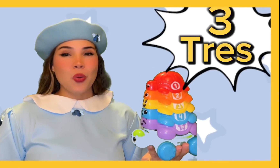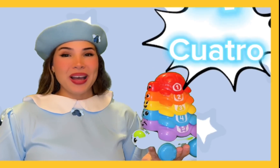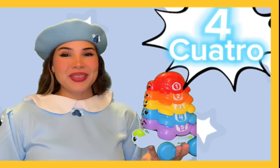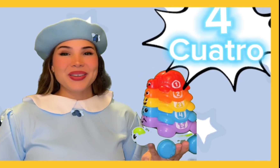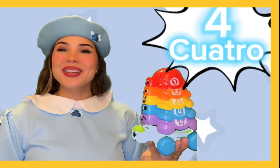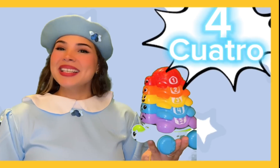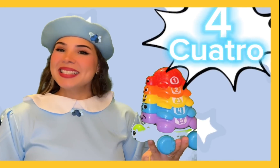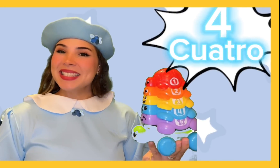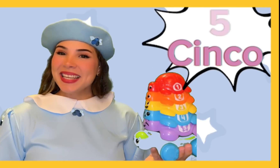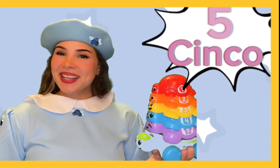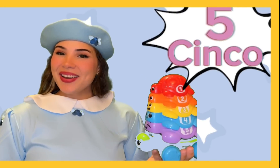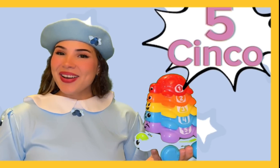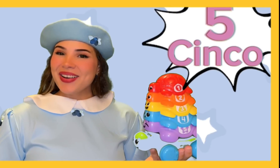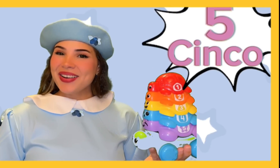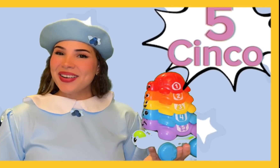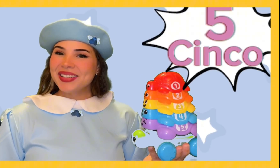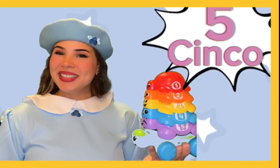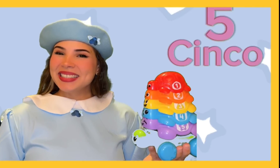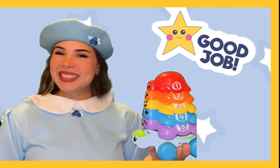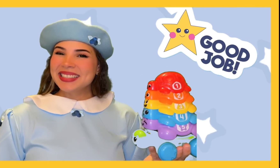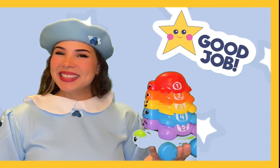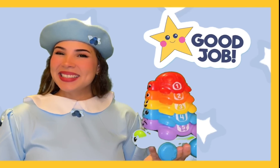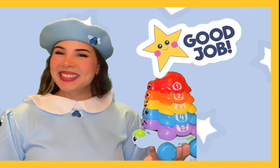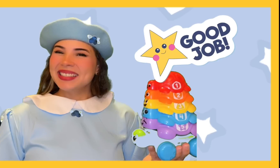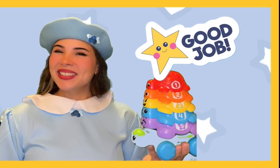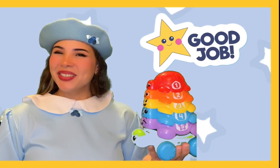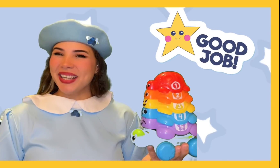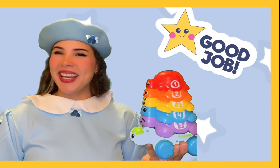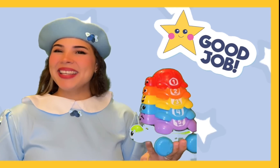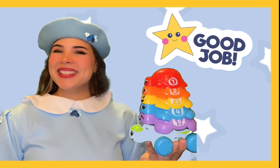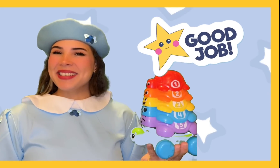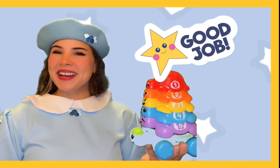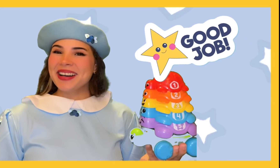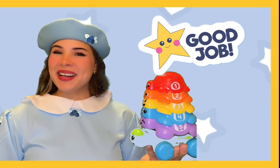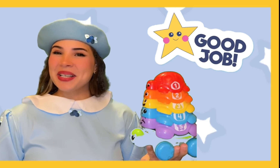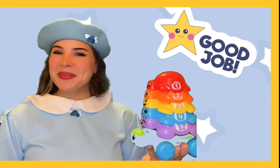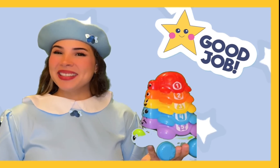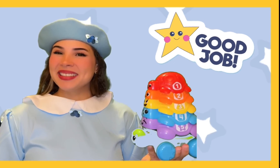4, 5. Great job.